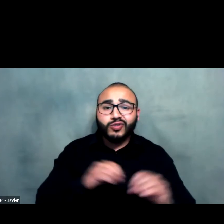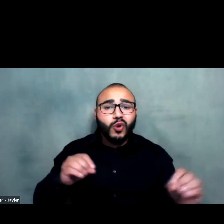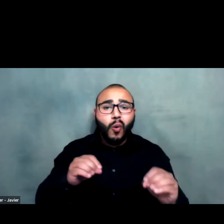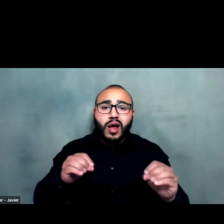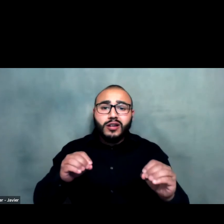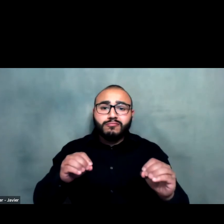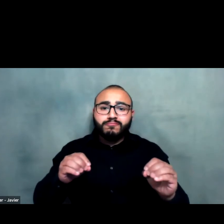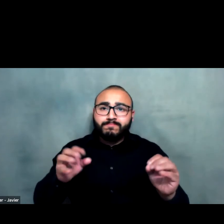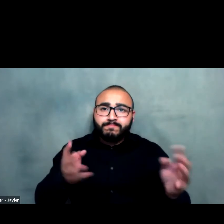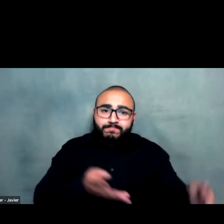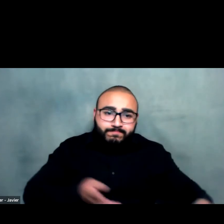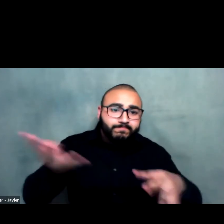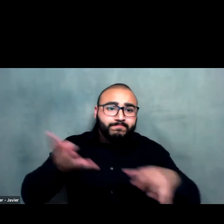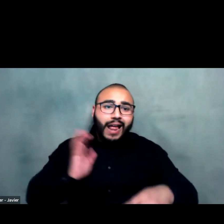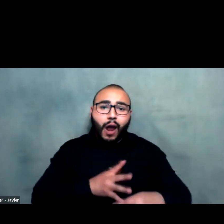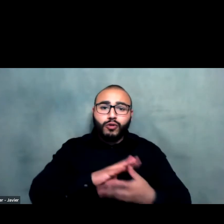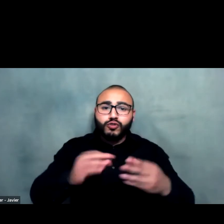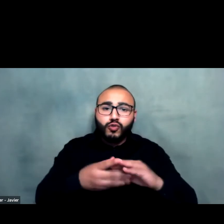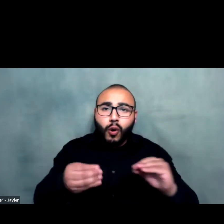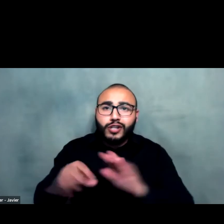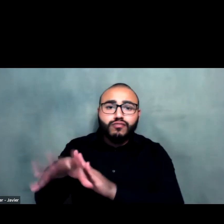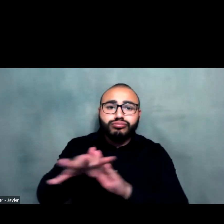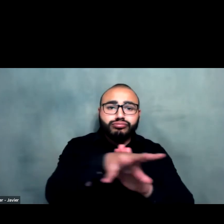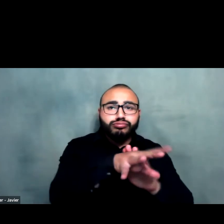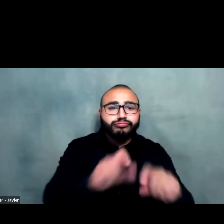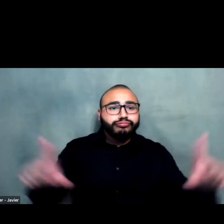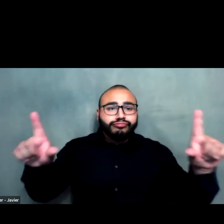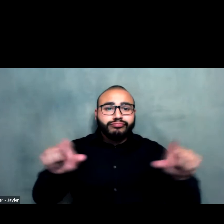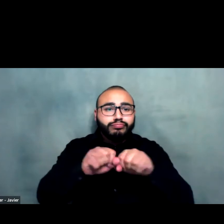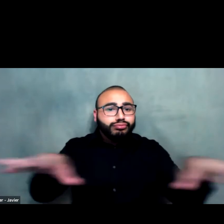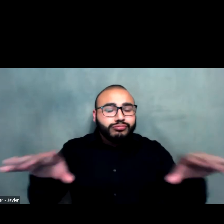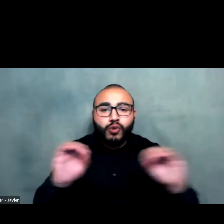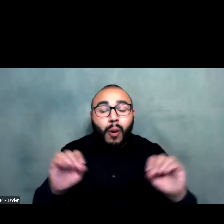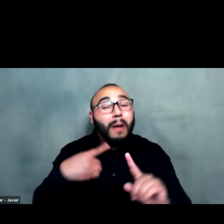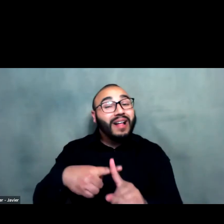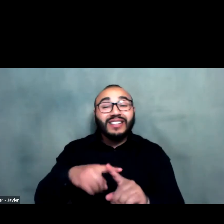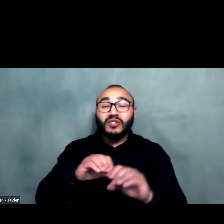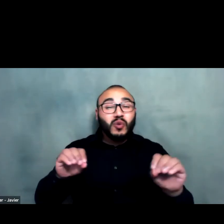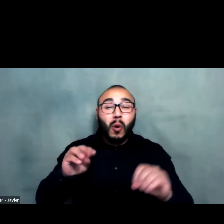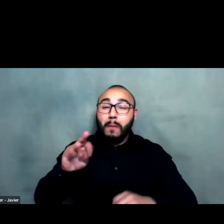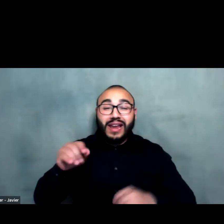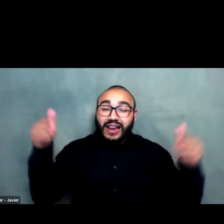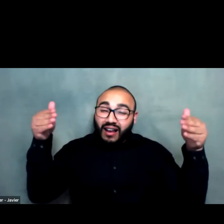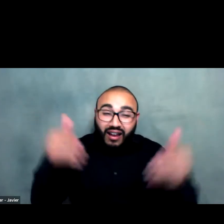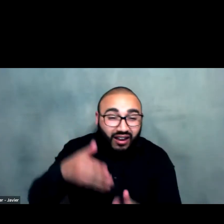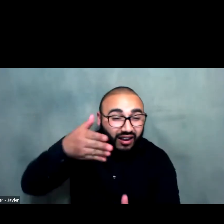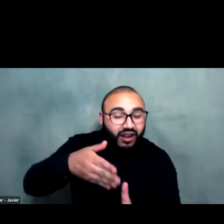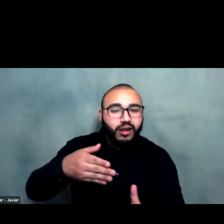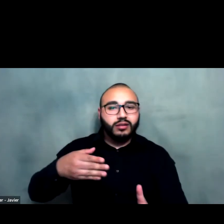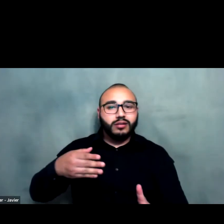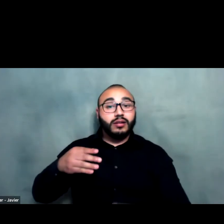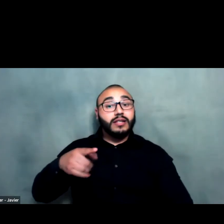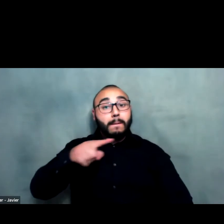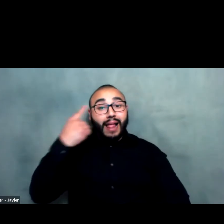mainstream media. And at the end of the day, we just don't have mainstream Asian media. The Black community has BET